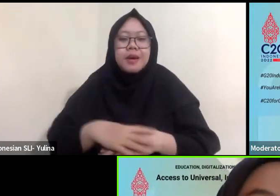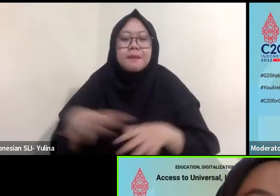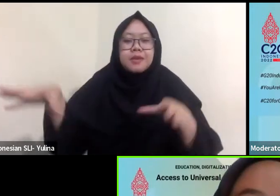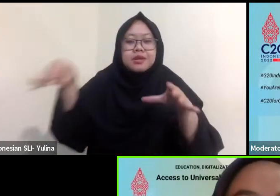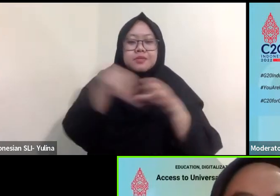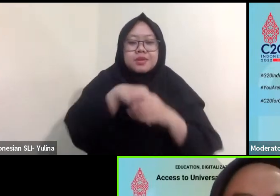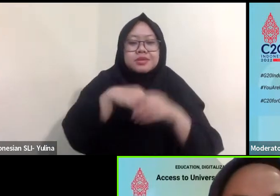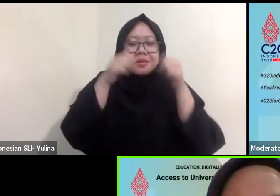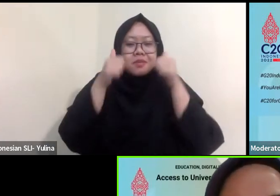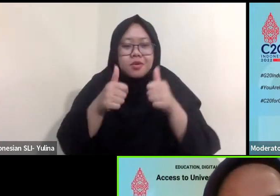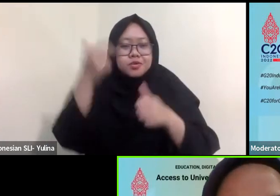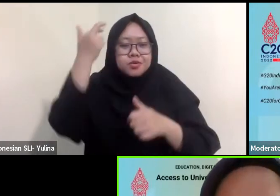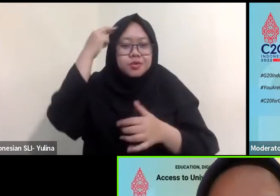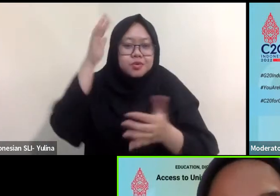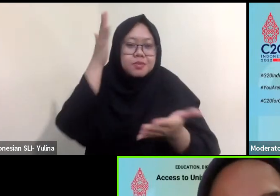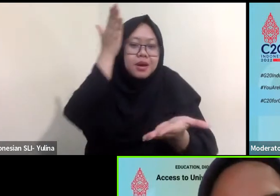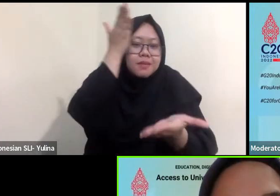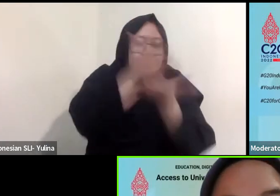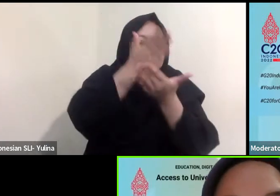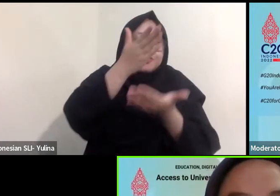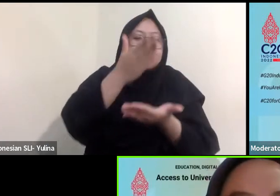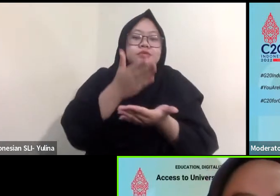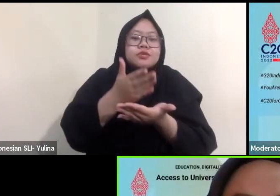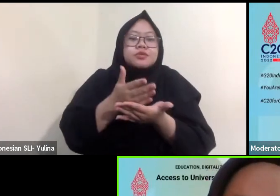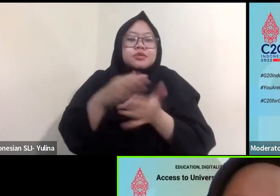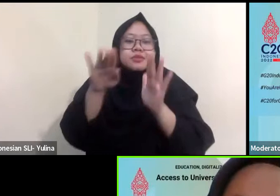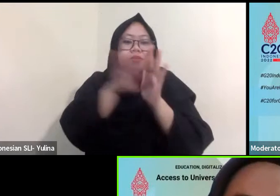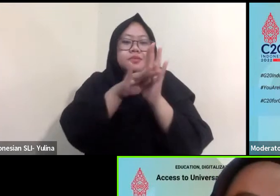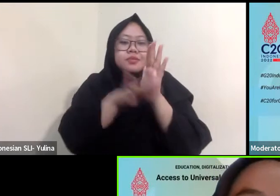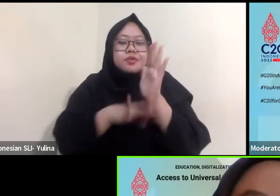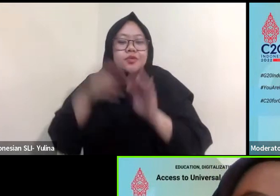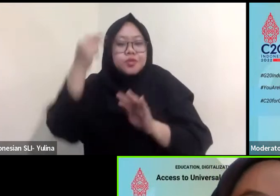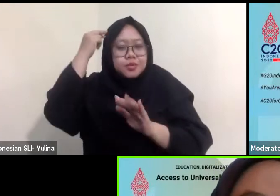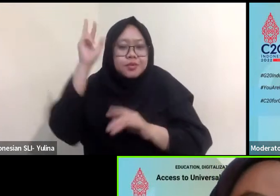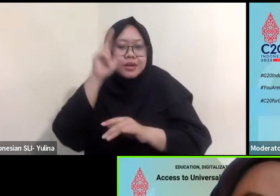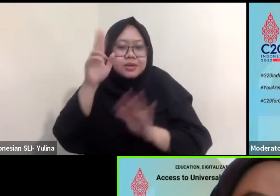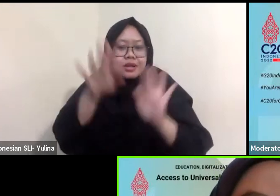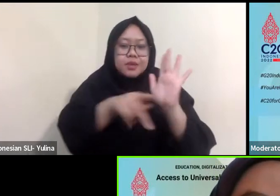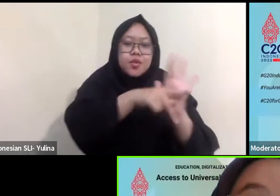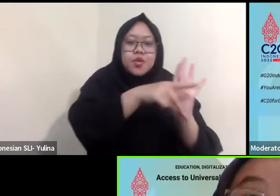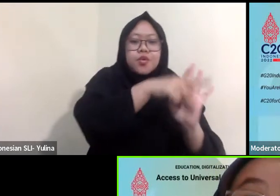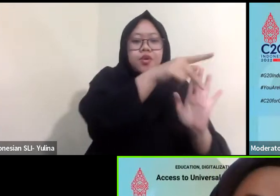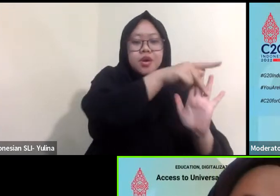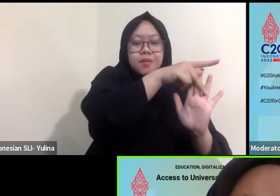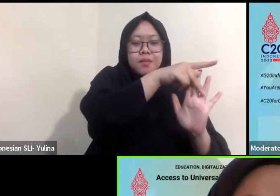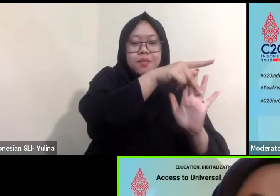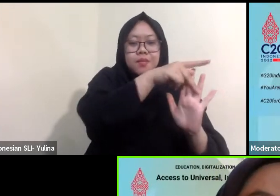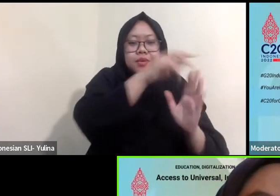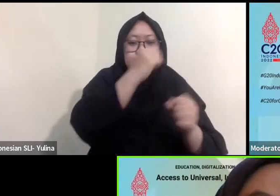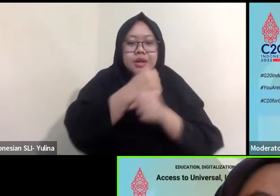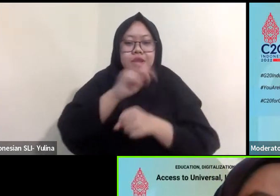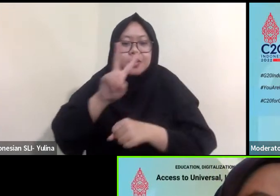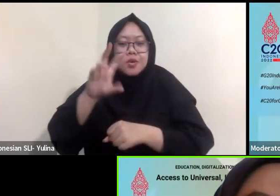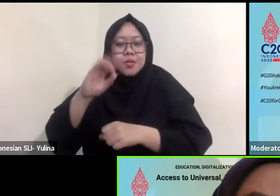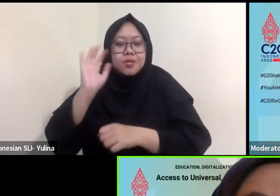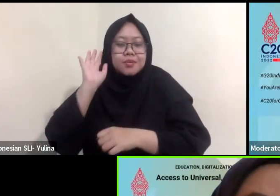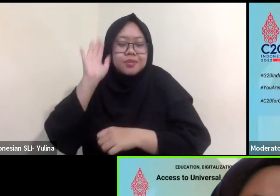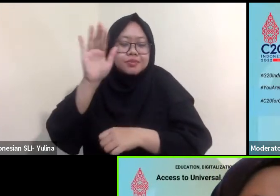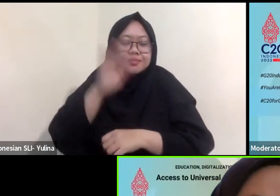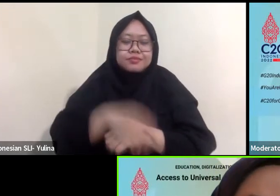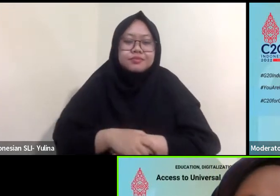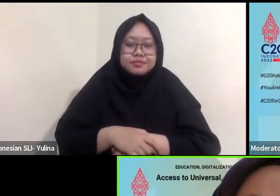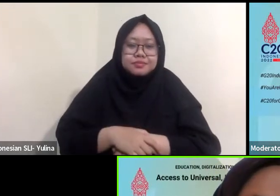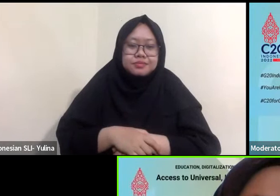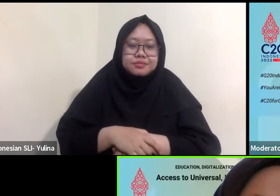setiap pengambilan keputusan, dalam setiap perancangan program, tak terkecuali di G20 Summit nanti. Seperti itu